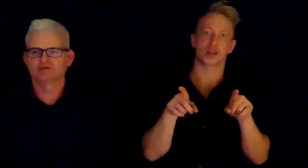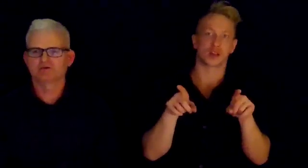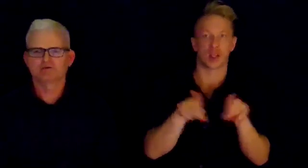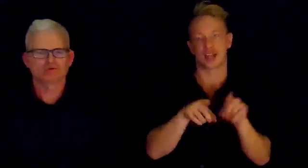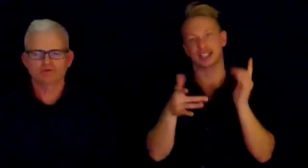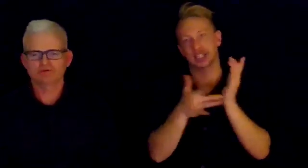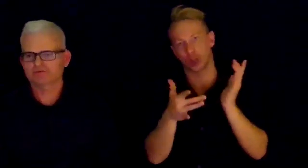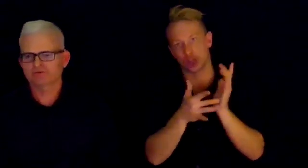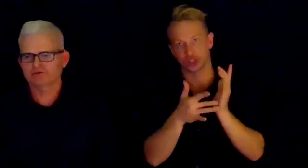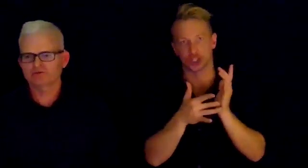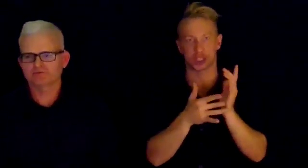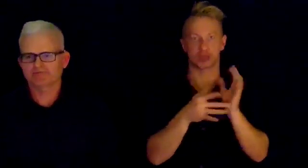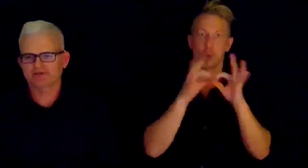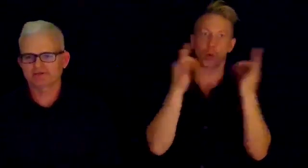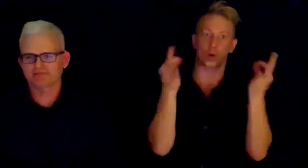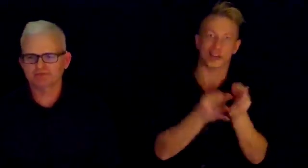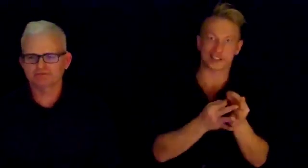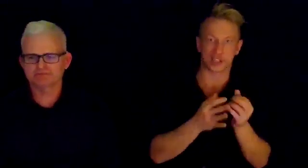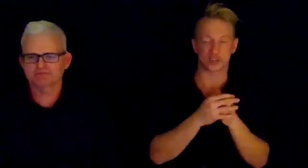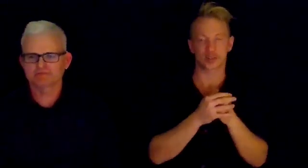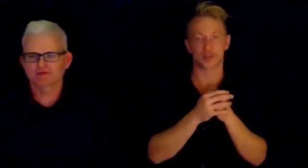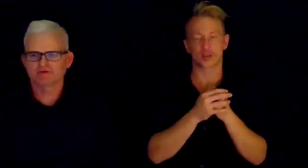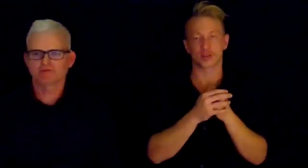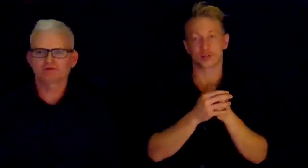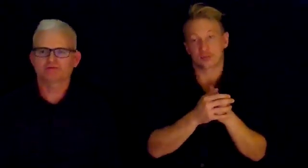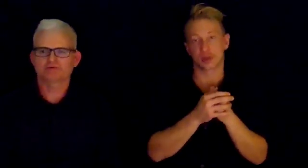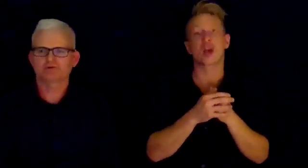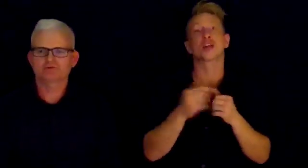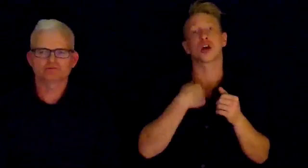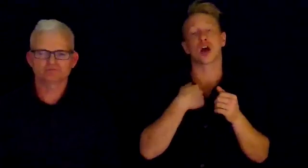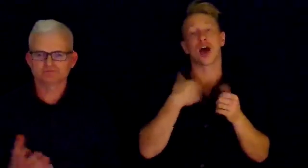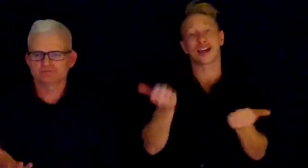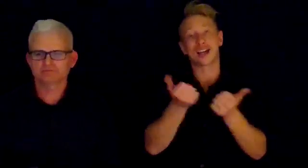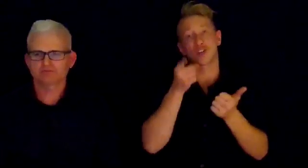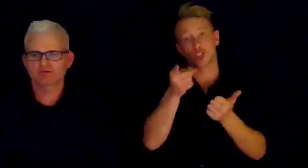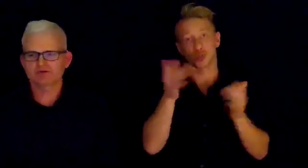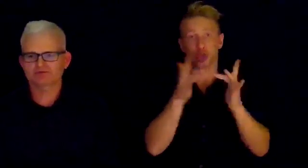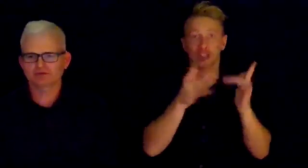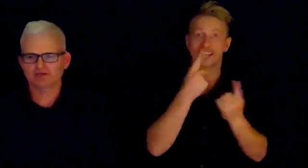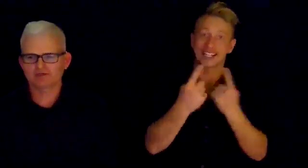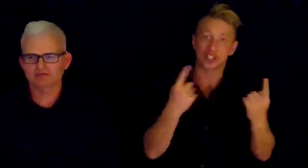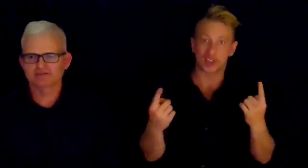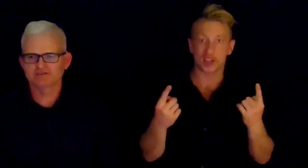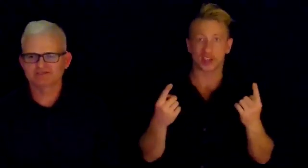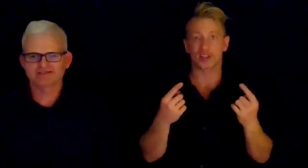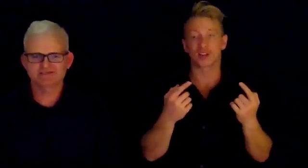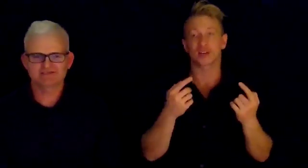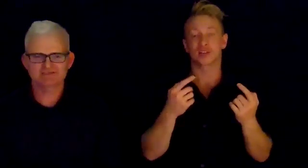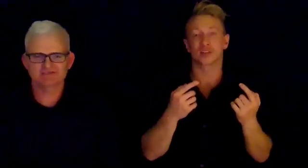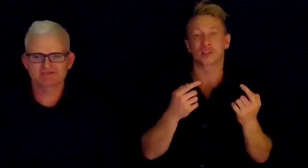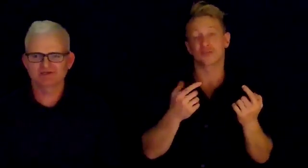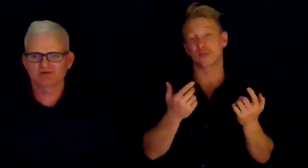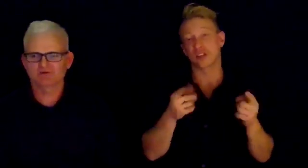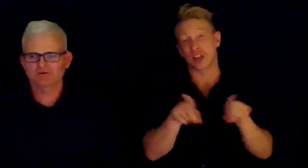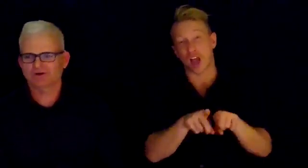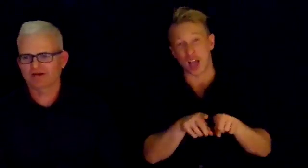other, whether it's through Facebook, whether it's through Deafblind Australia